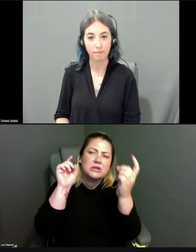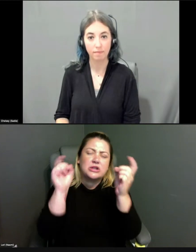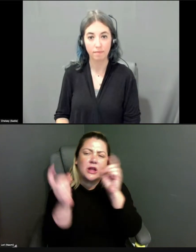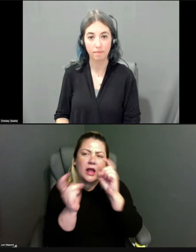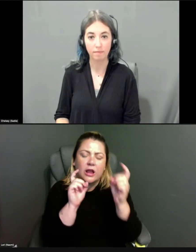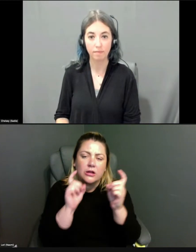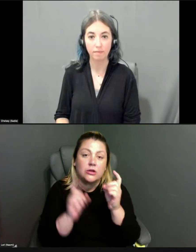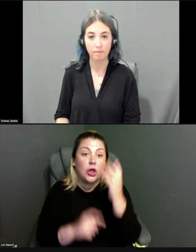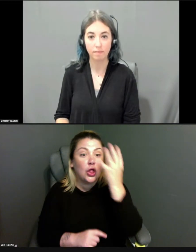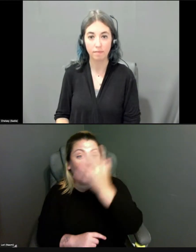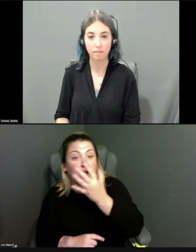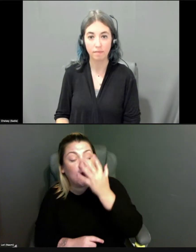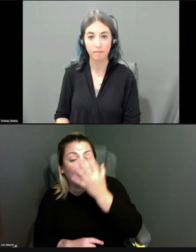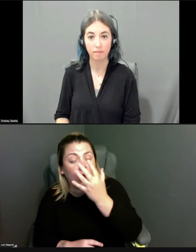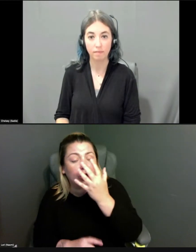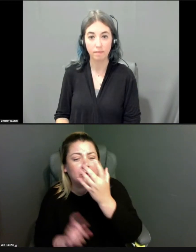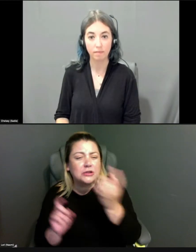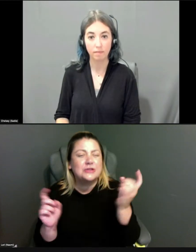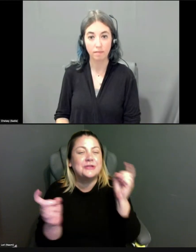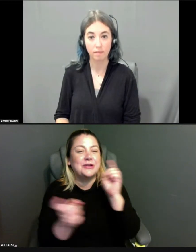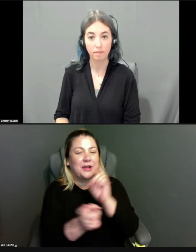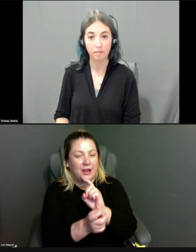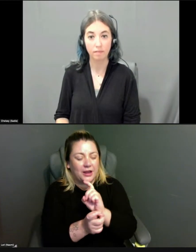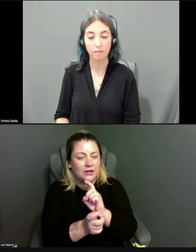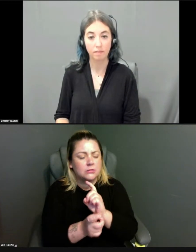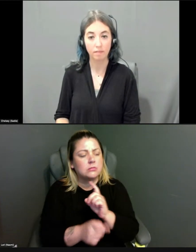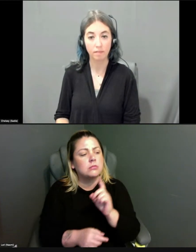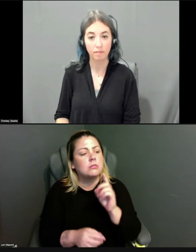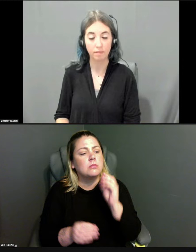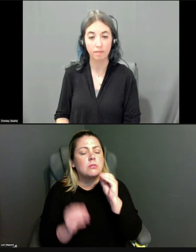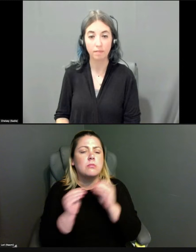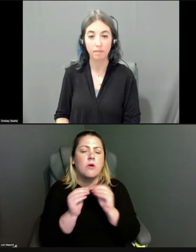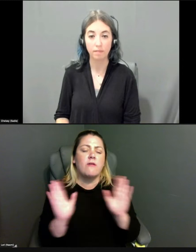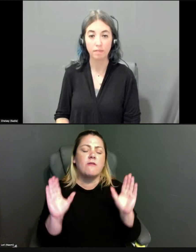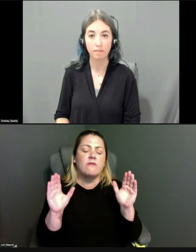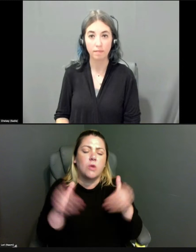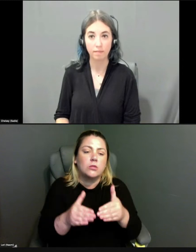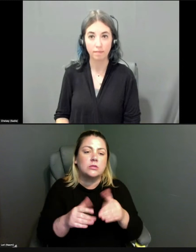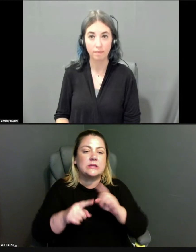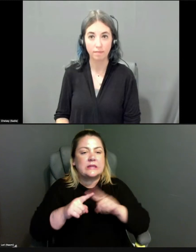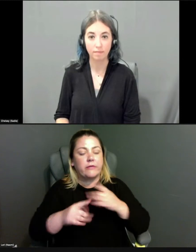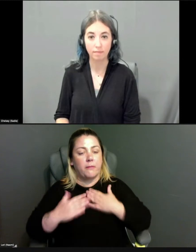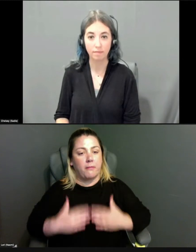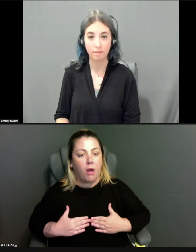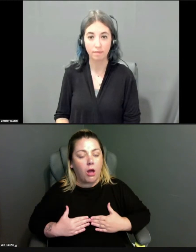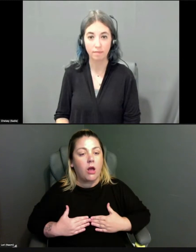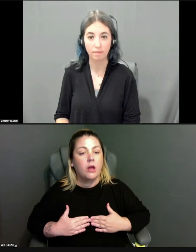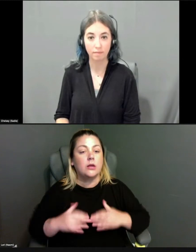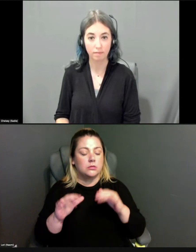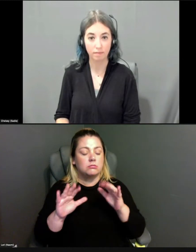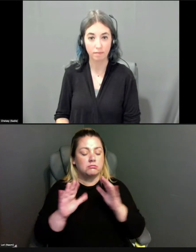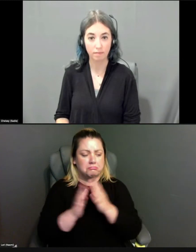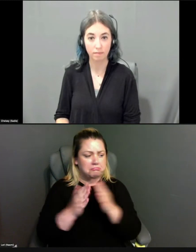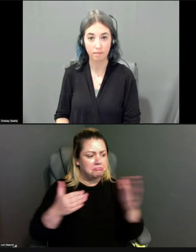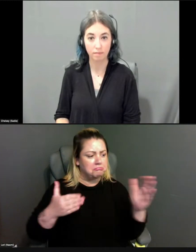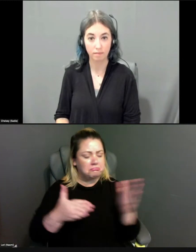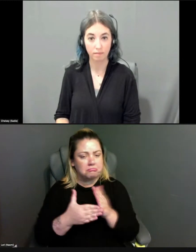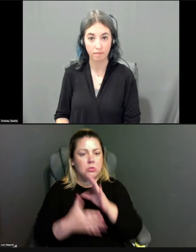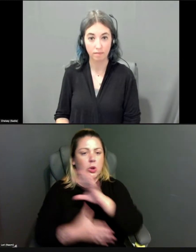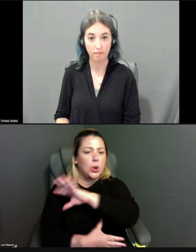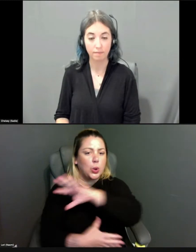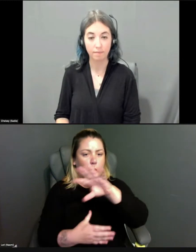a body inclusive type of a space. Having said that, it's a very, very, very large